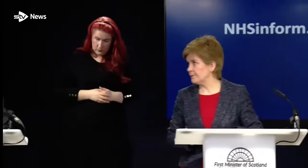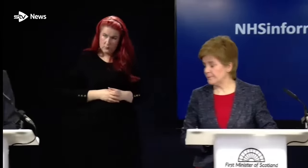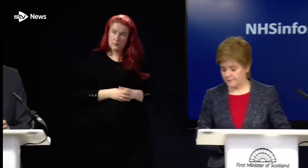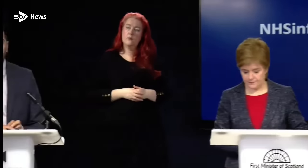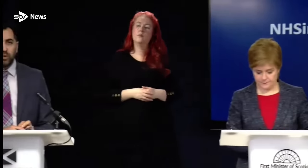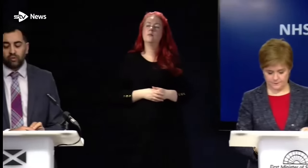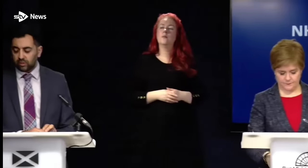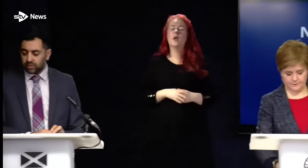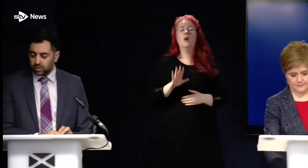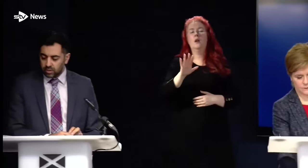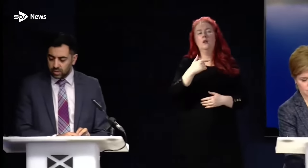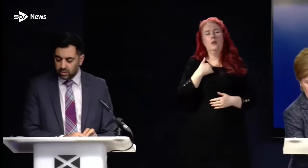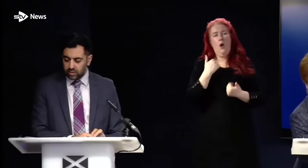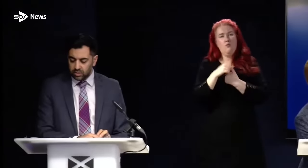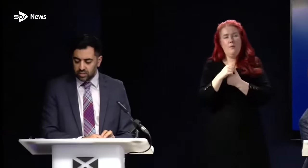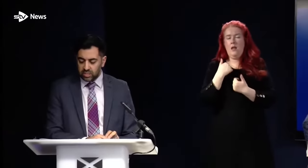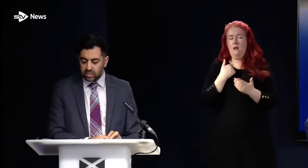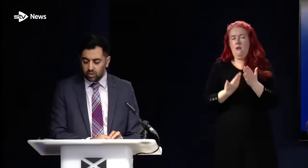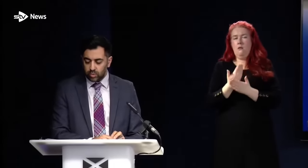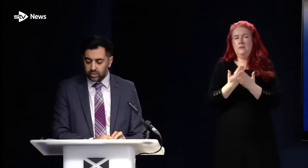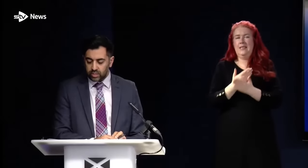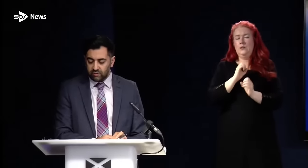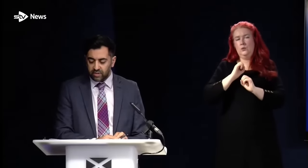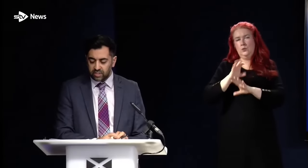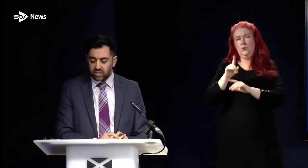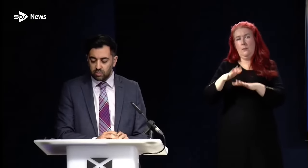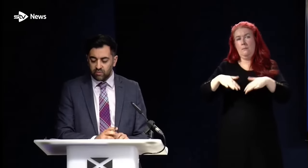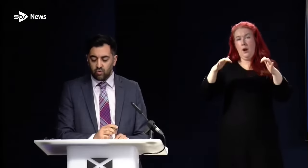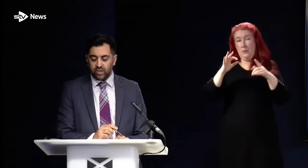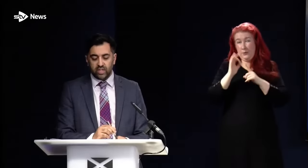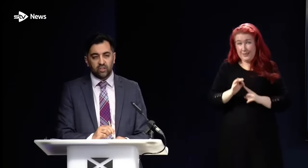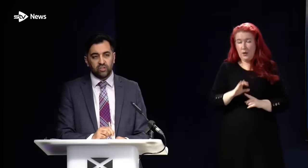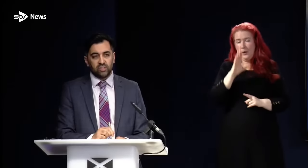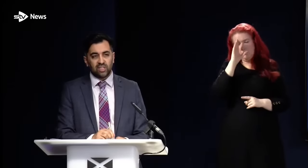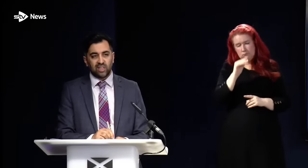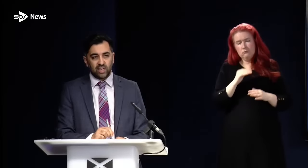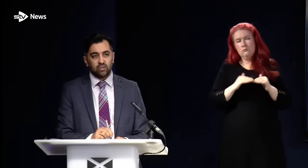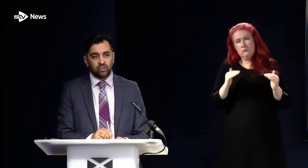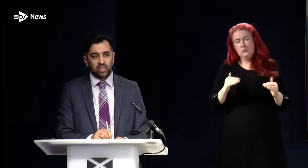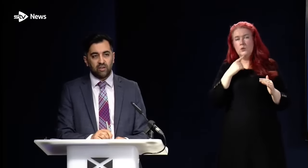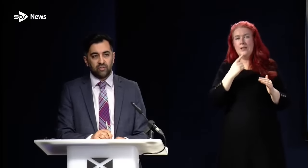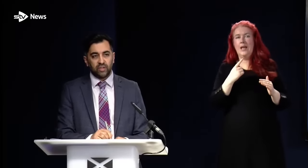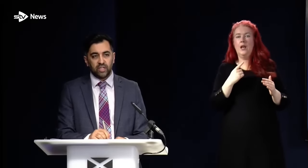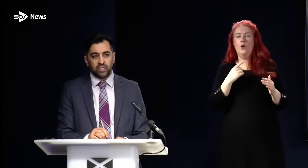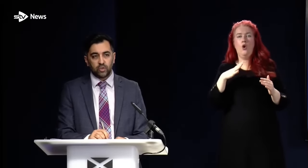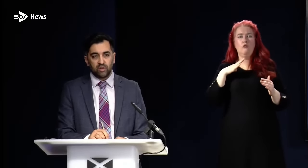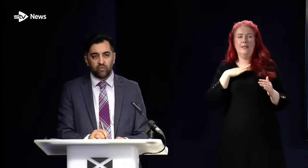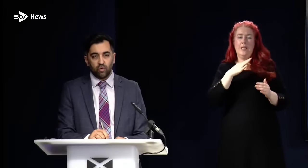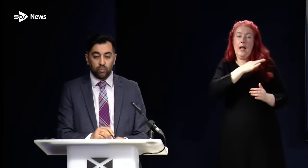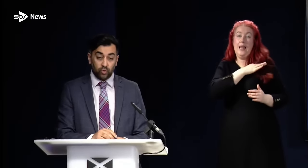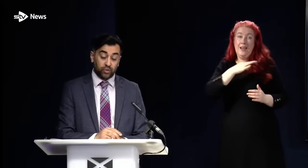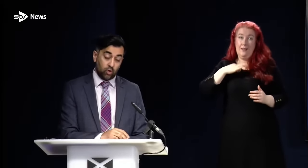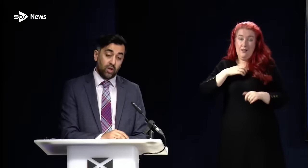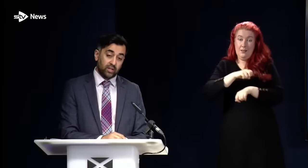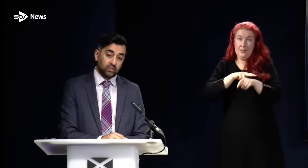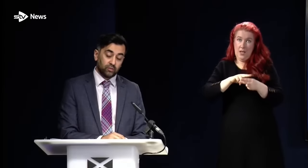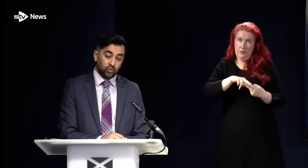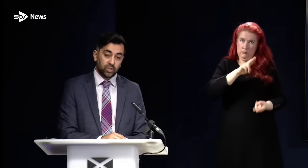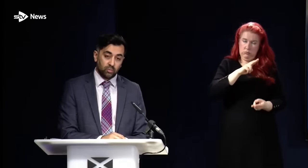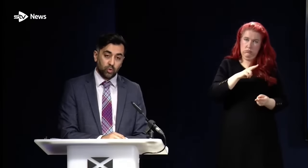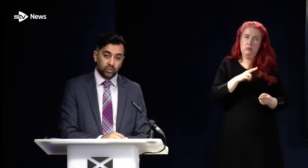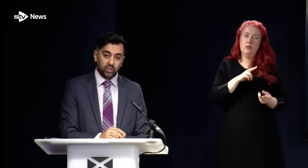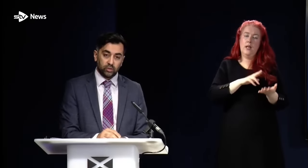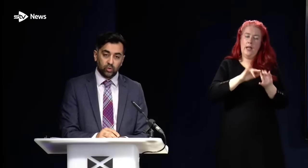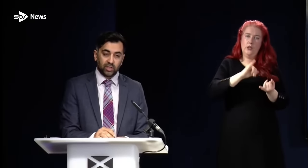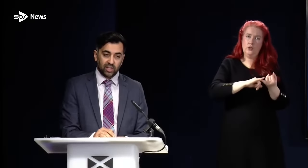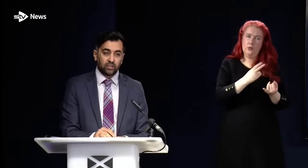it's appropriate that I update Parliament, obviously, with the detail, but it's fair to say that we've already increased the clinical staff in NHS 24. Both the call handlers,